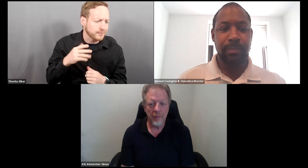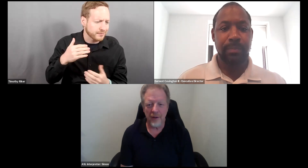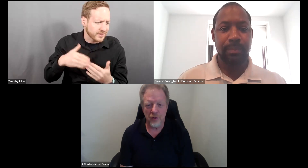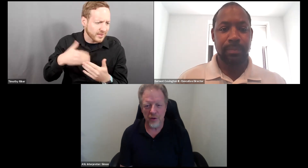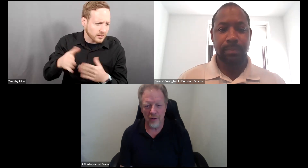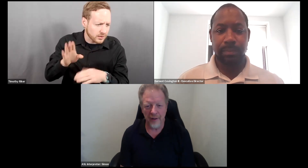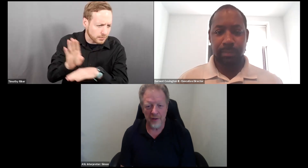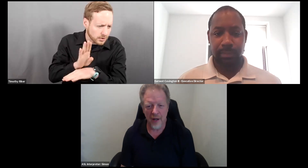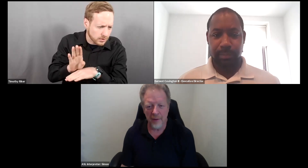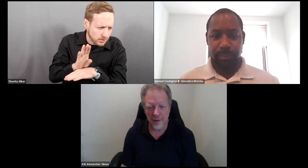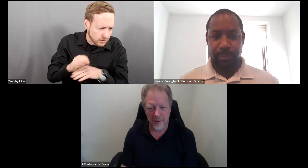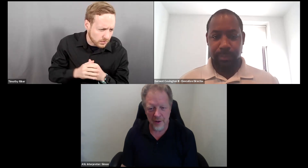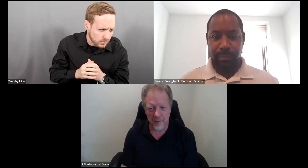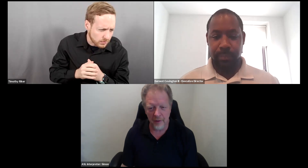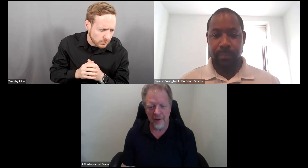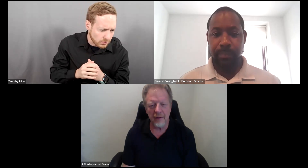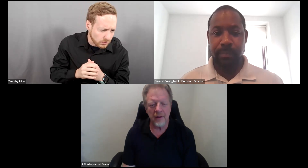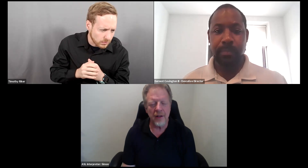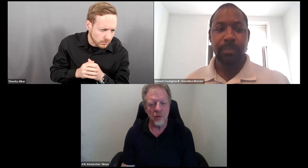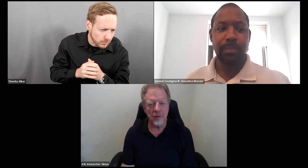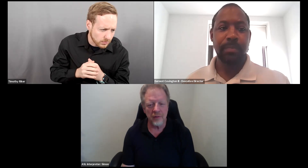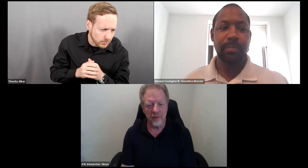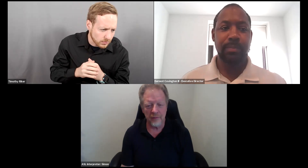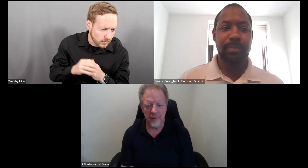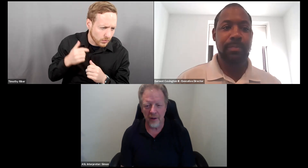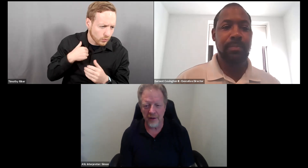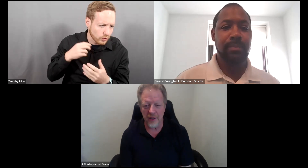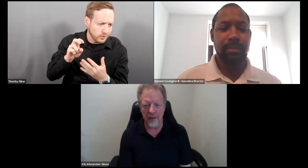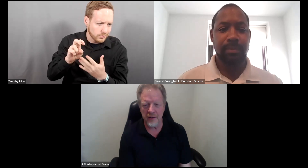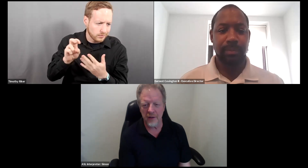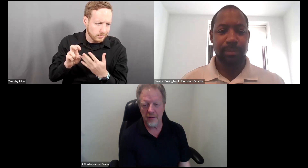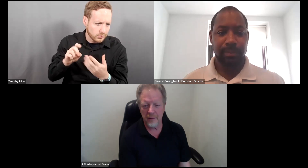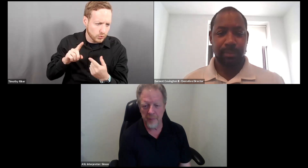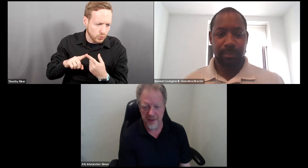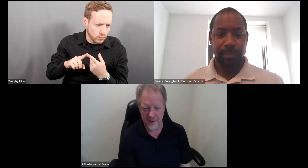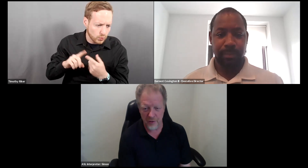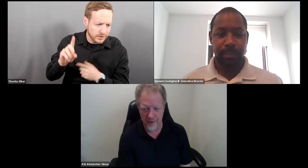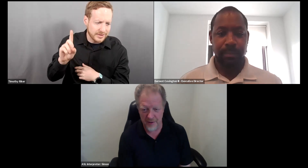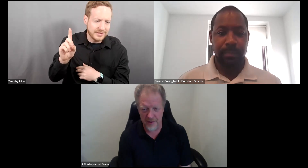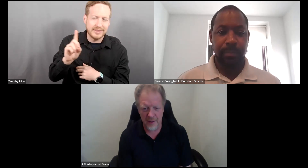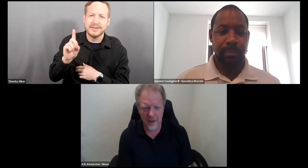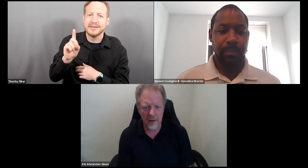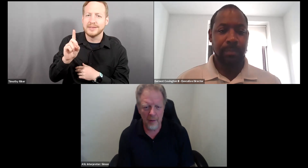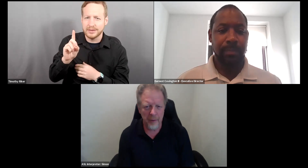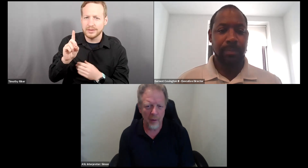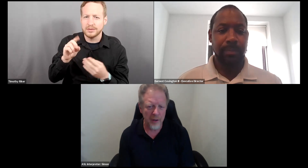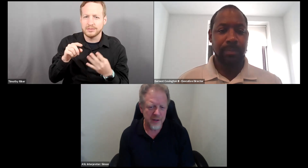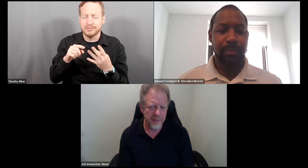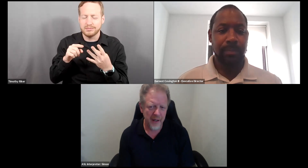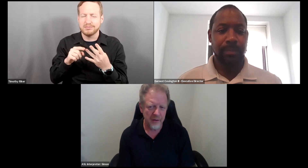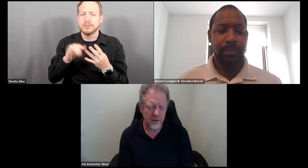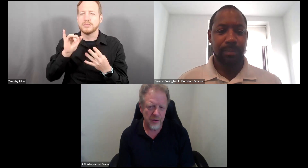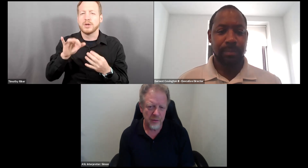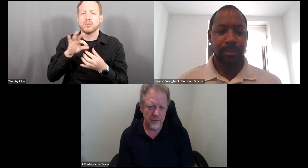Okay, so we made the switch over. Now Simon is going to be interpreting. Okay, now next order on the agenda is the new business. But I want to